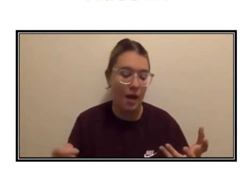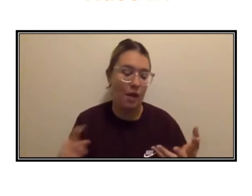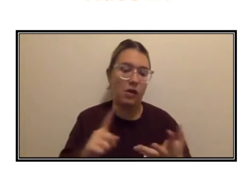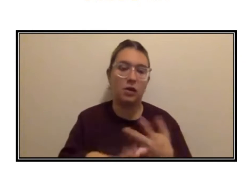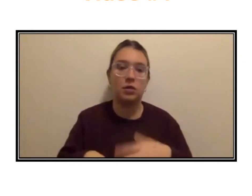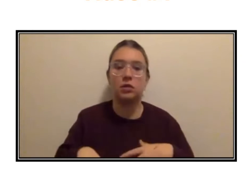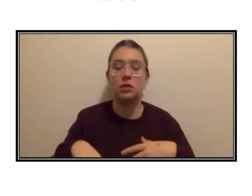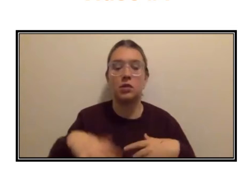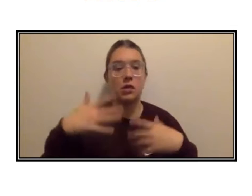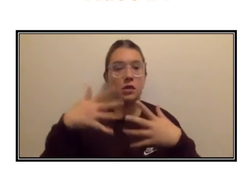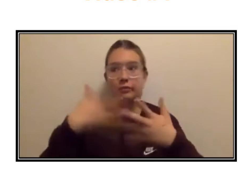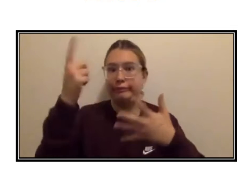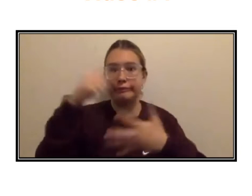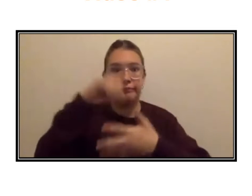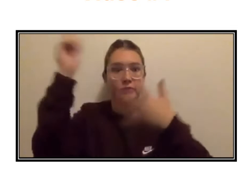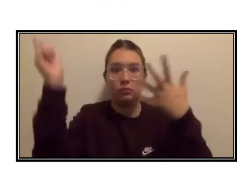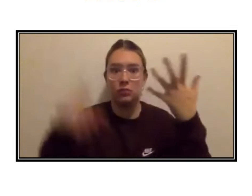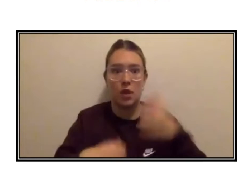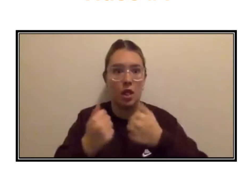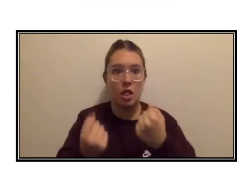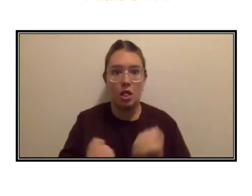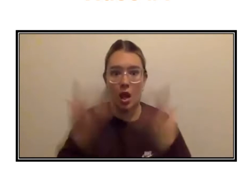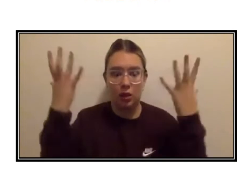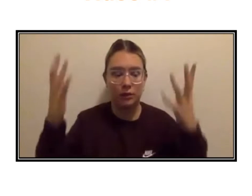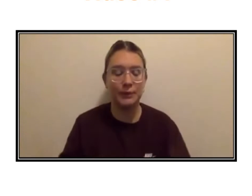There's a place, there's